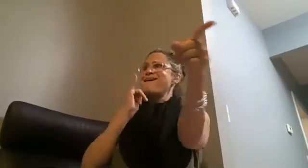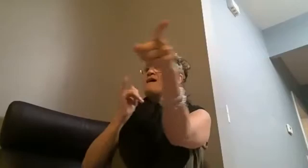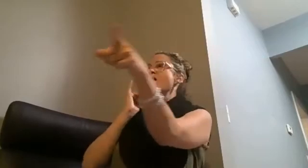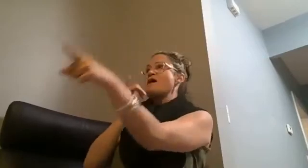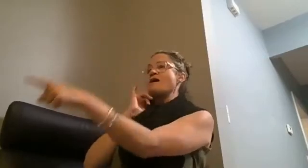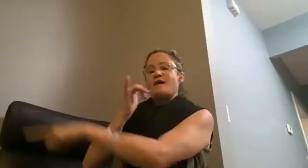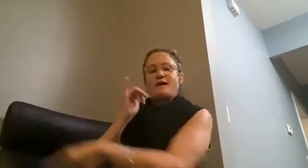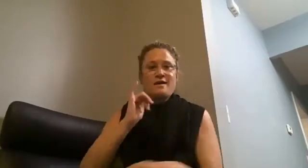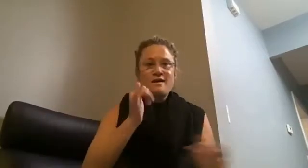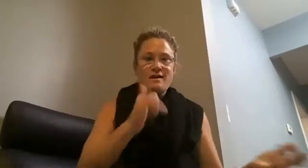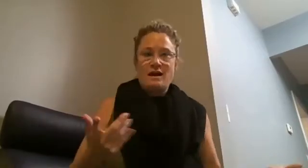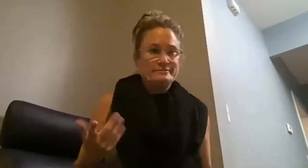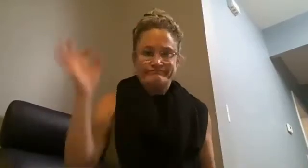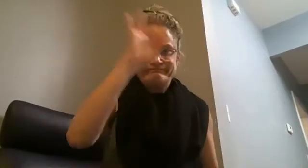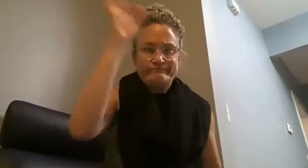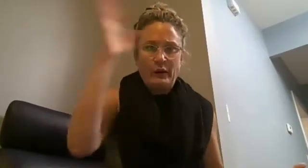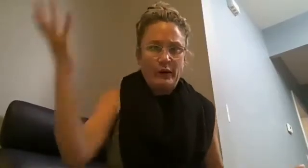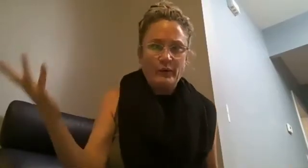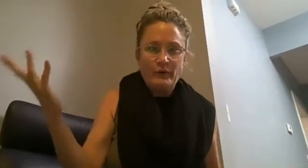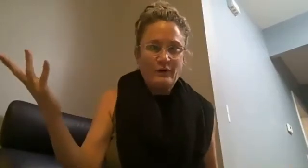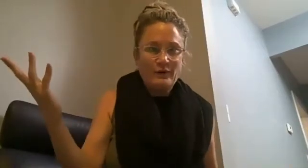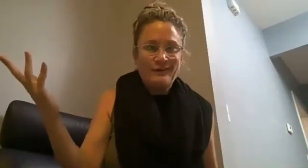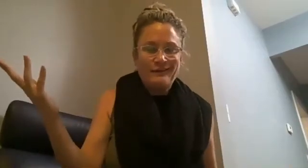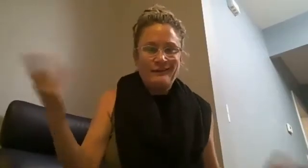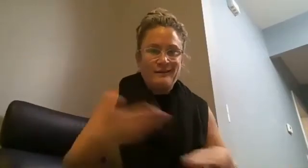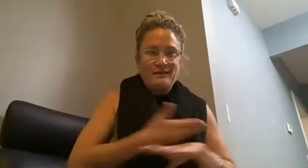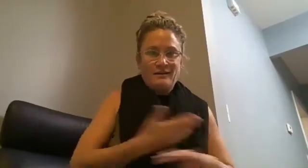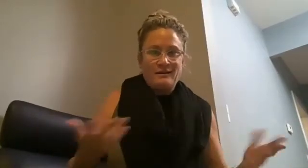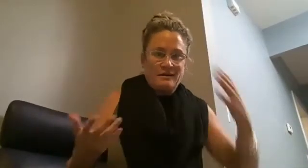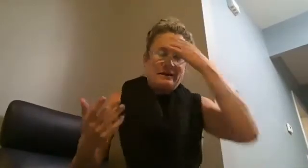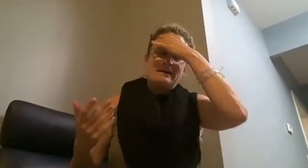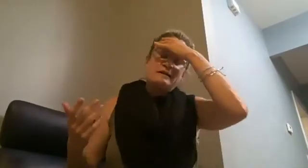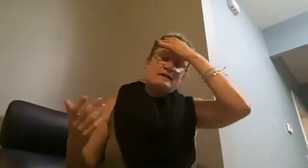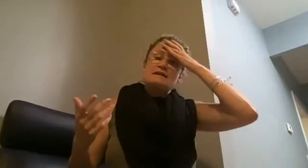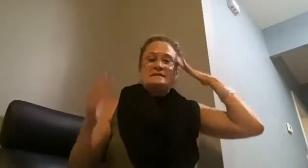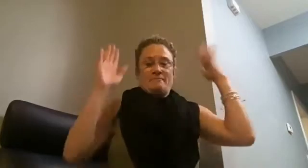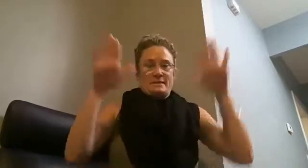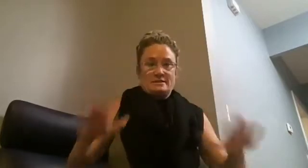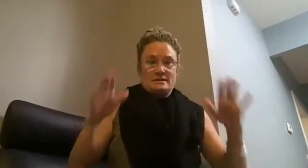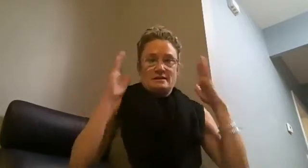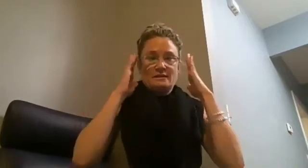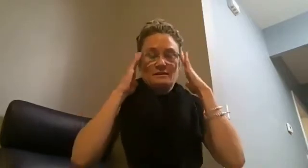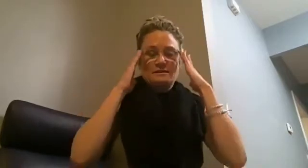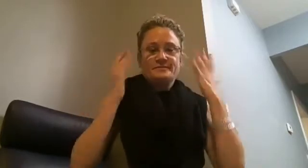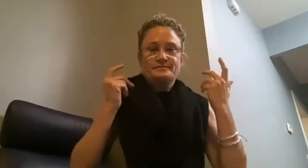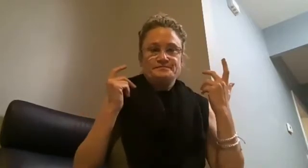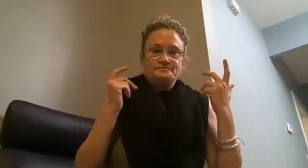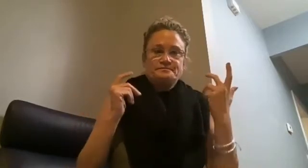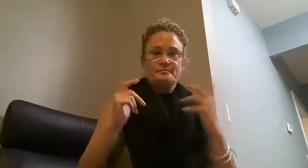literally did not know that until I heard that other person talk about it, is kind of this amazing thing about what we do. And so we start working on step 2,